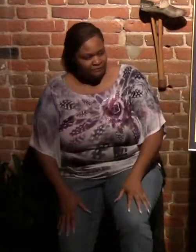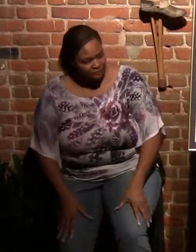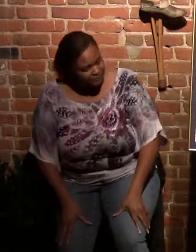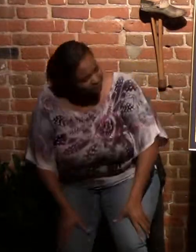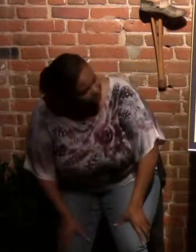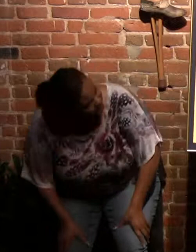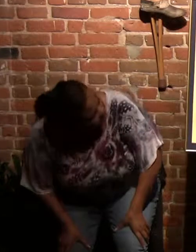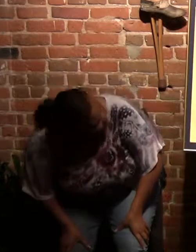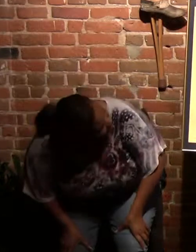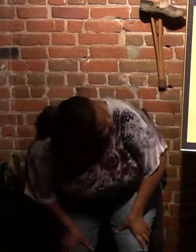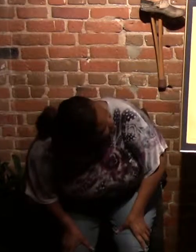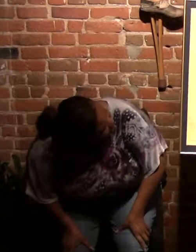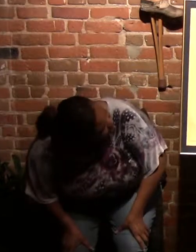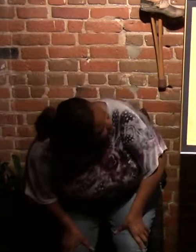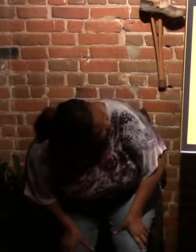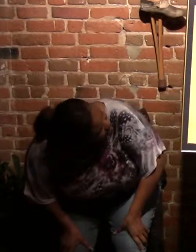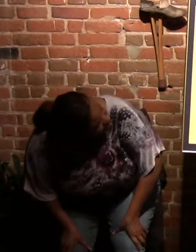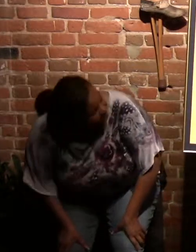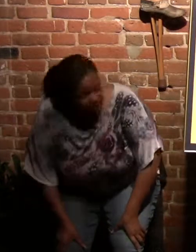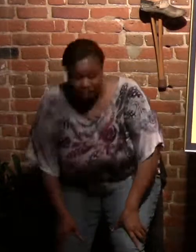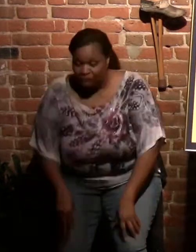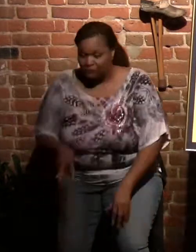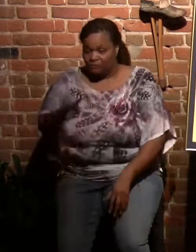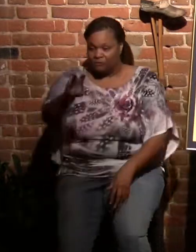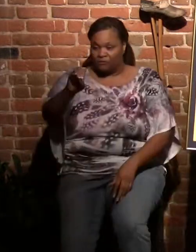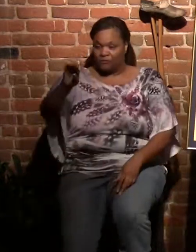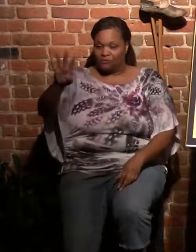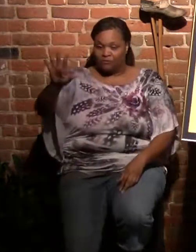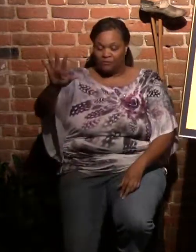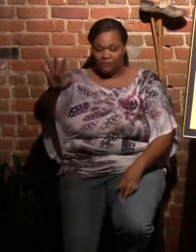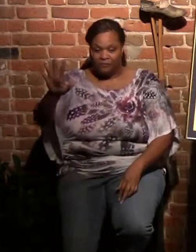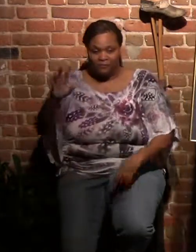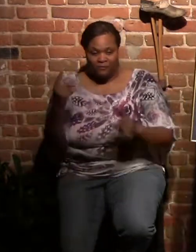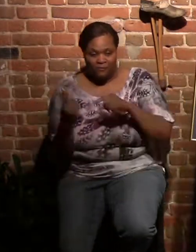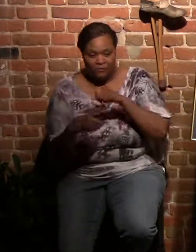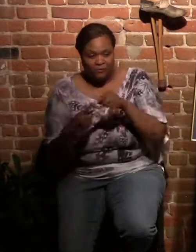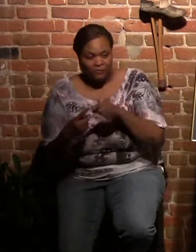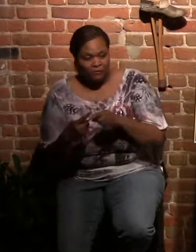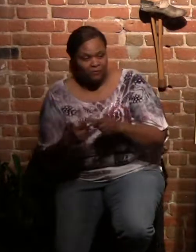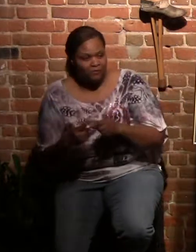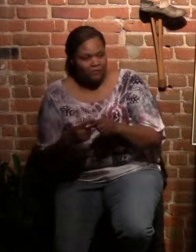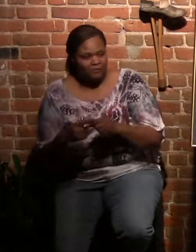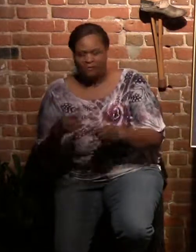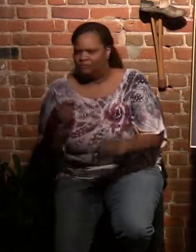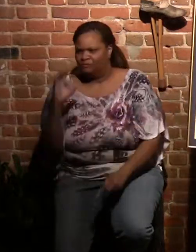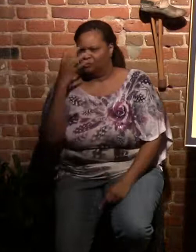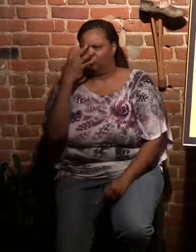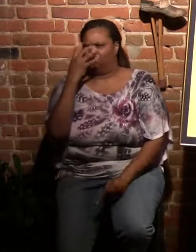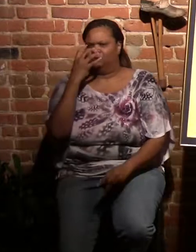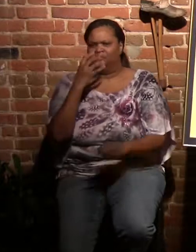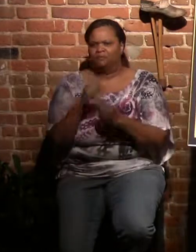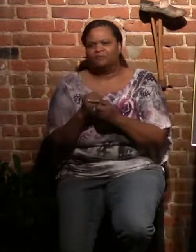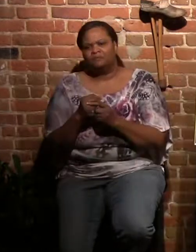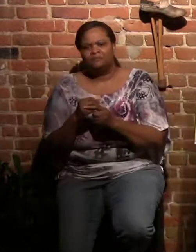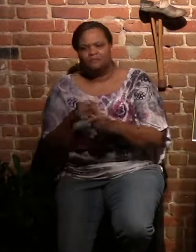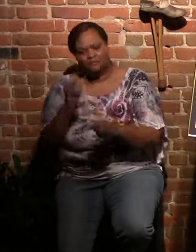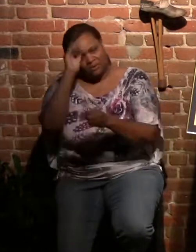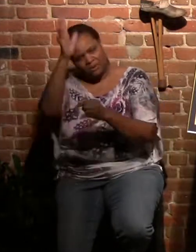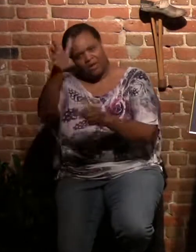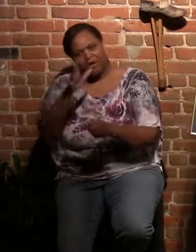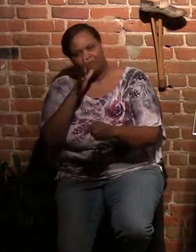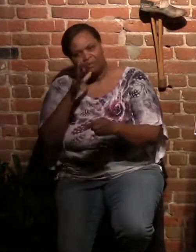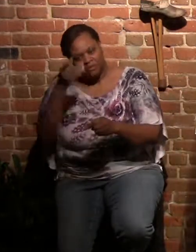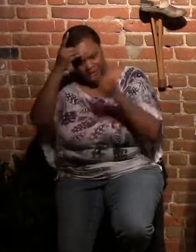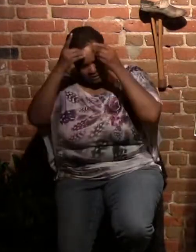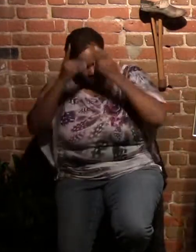in 2005, when that crazy fairy godmother of the arts decided that